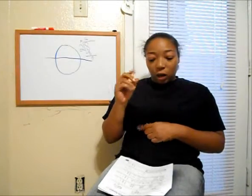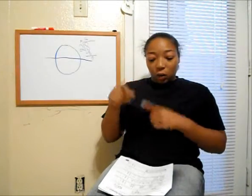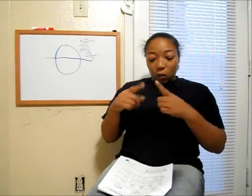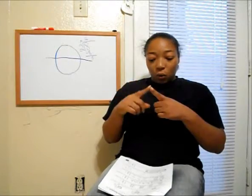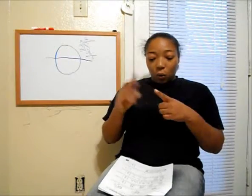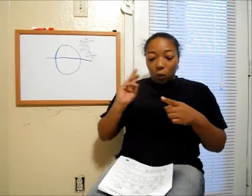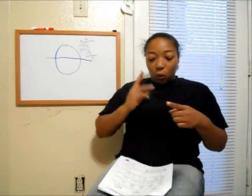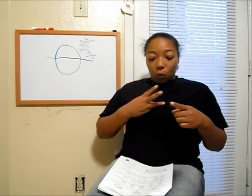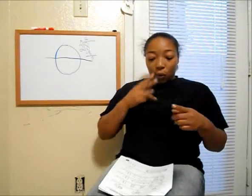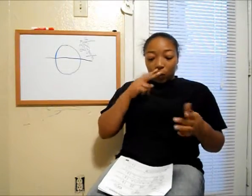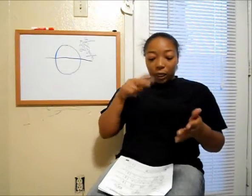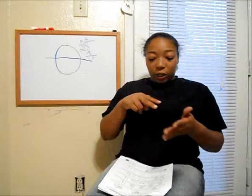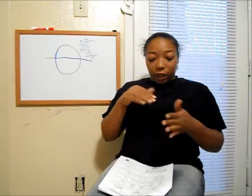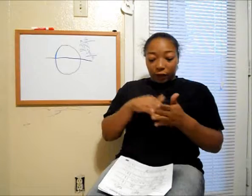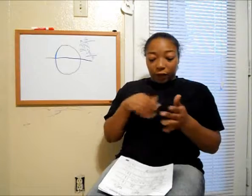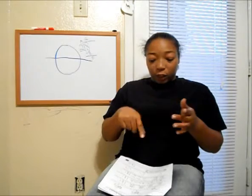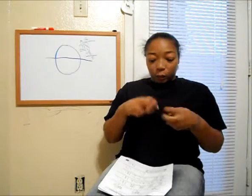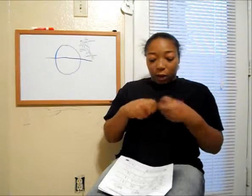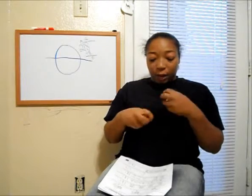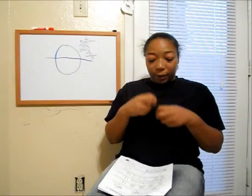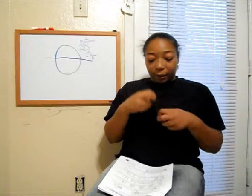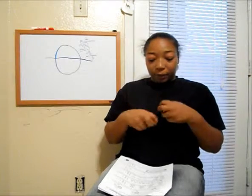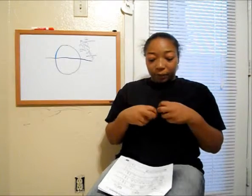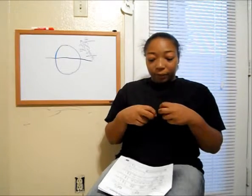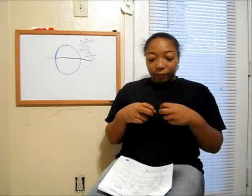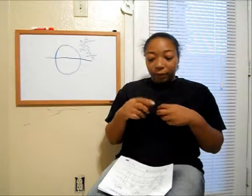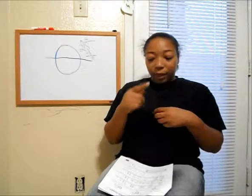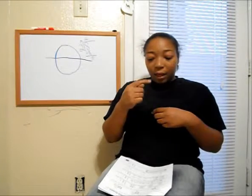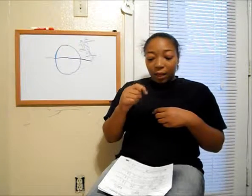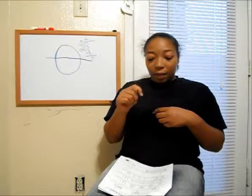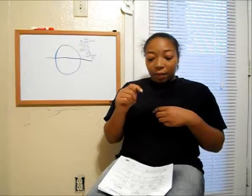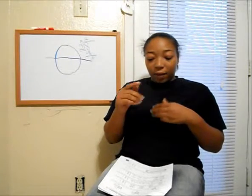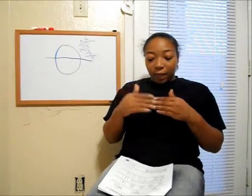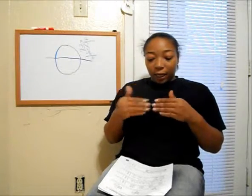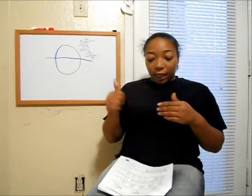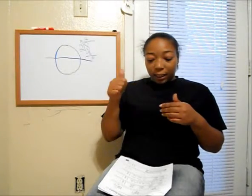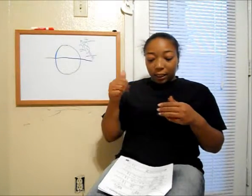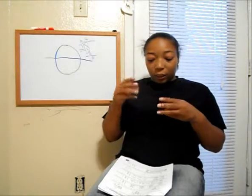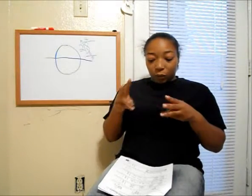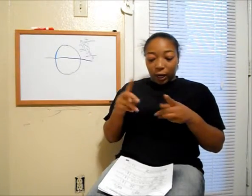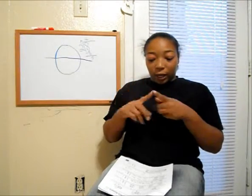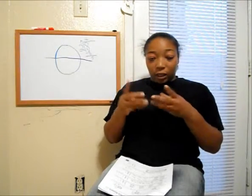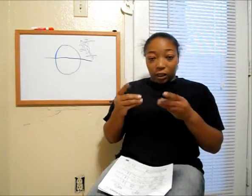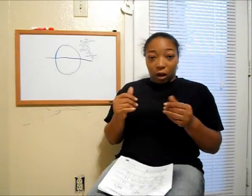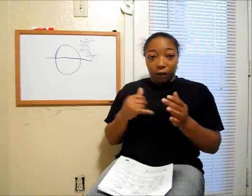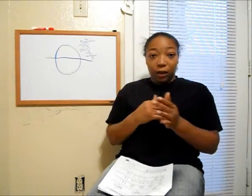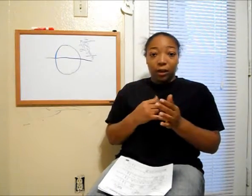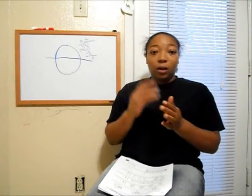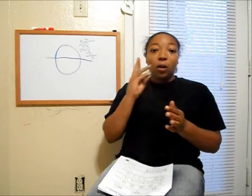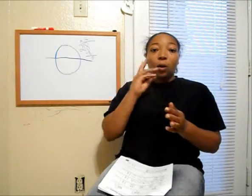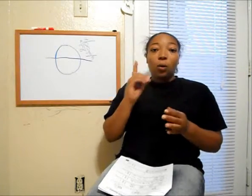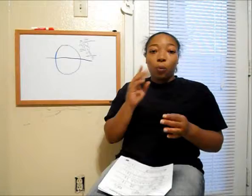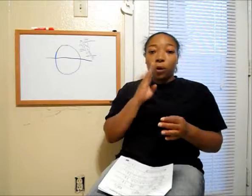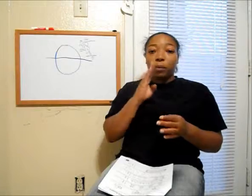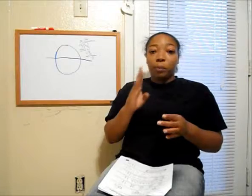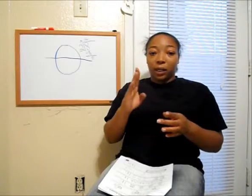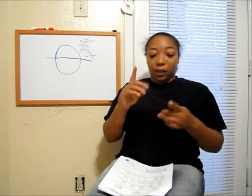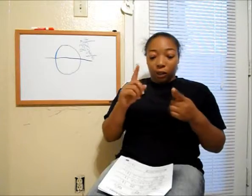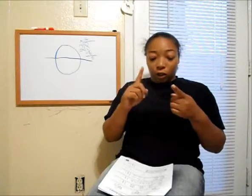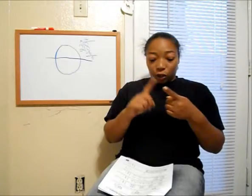So, when we look at this problem, the easiest way to solve it would be